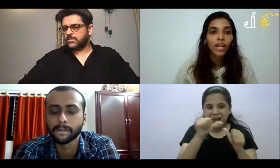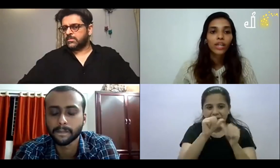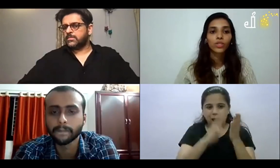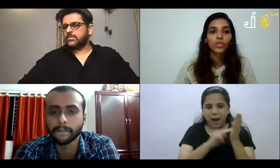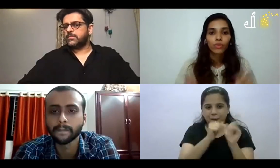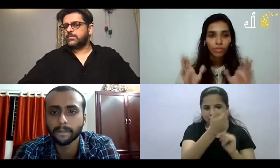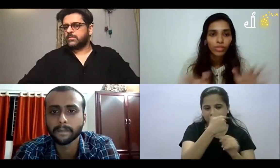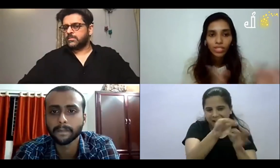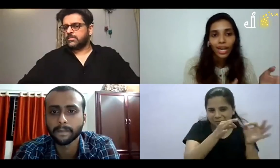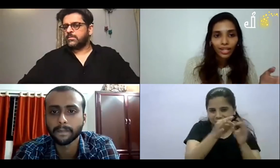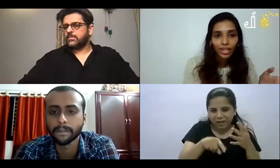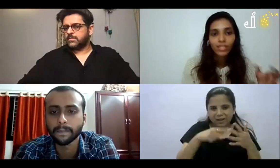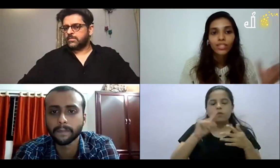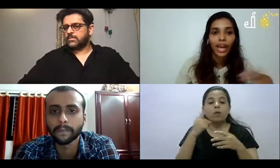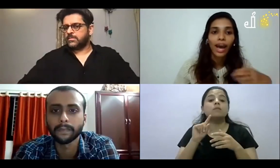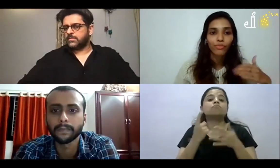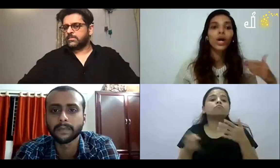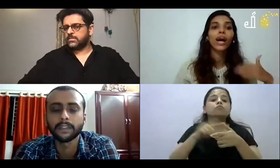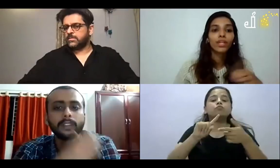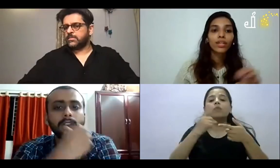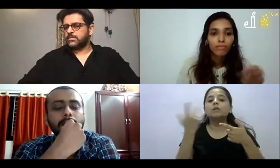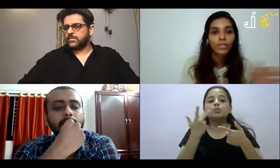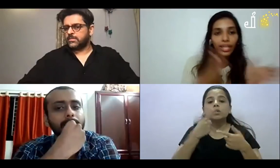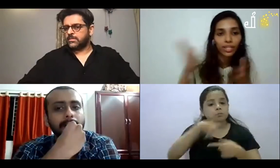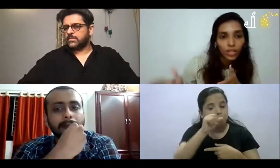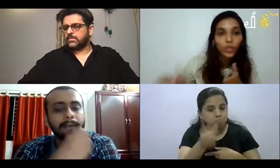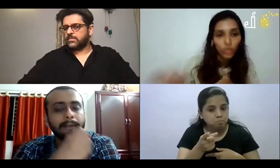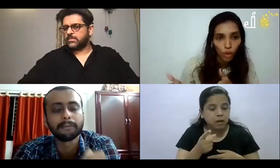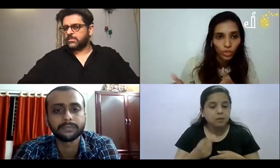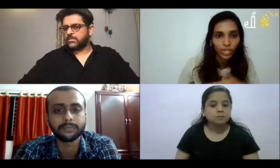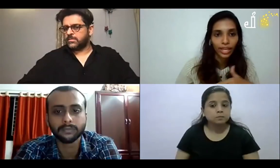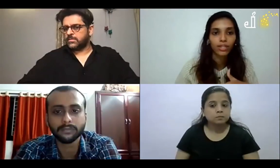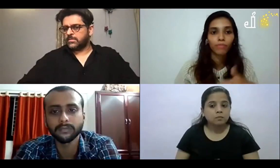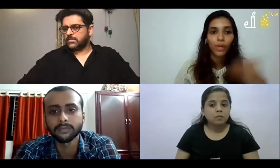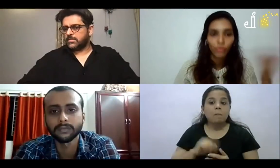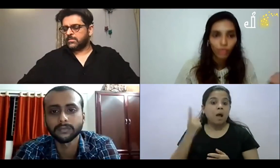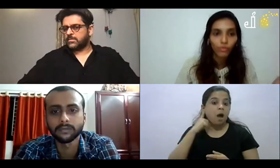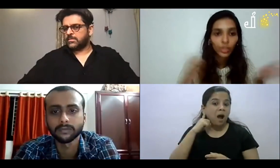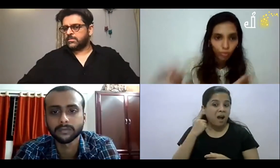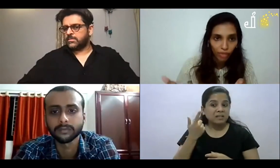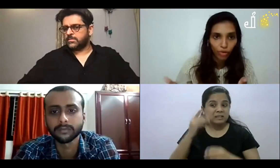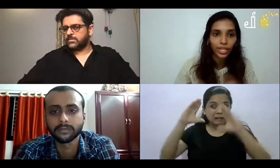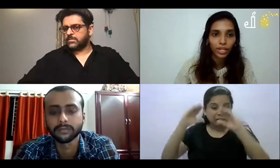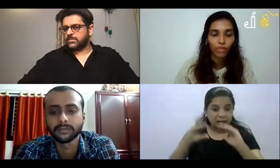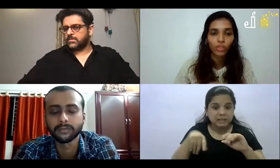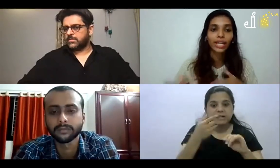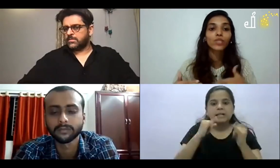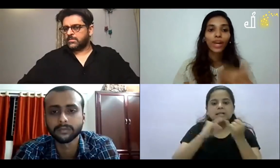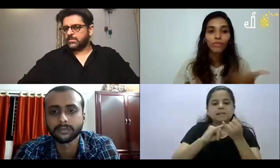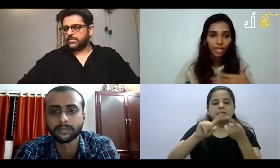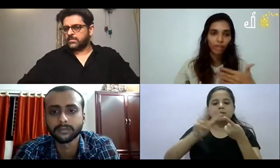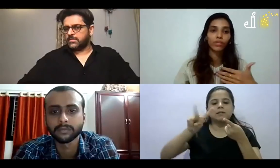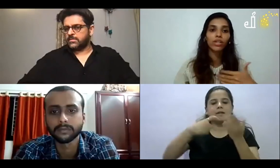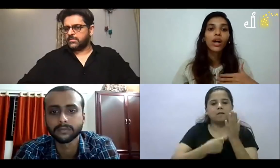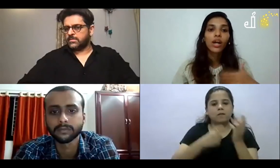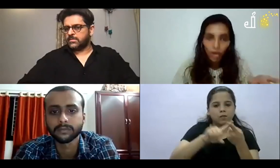explained, so the first criteria is they have to have a like huge loss, like a severe to profound degree of loss. That is when